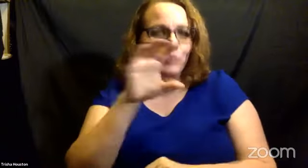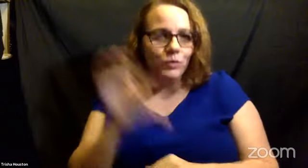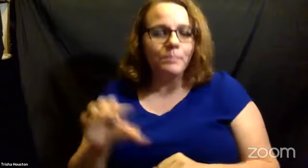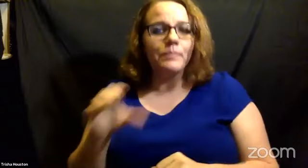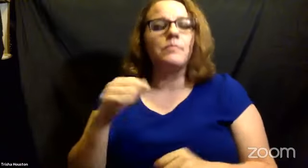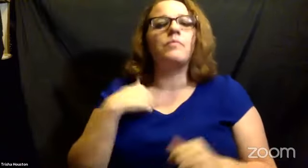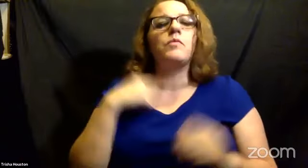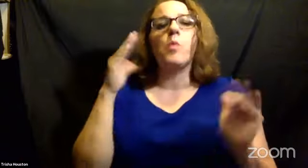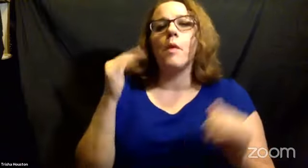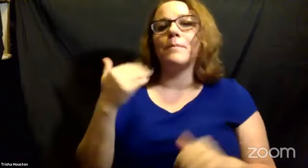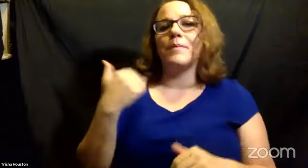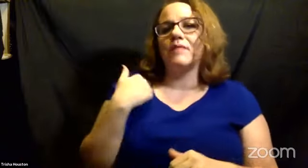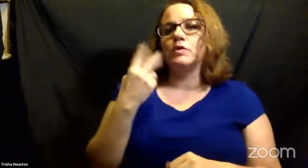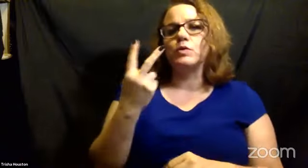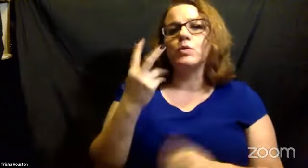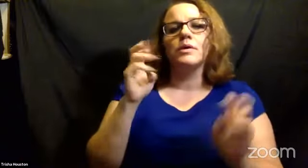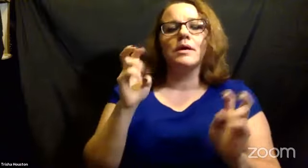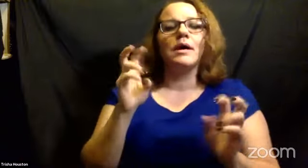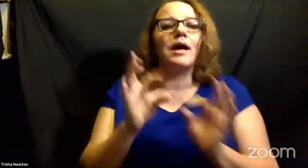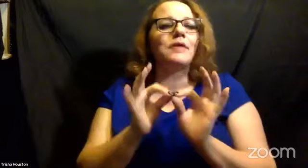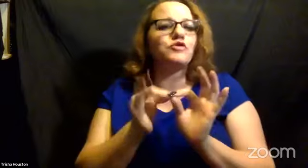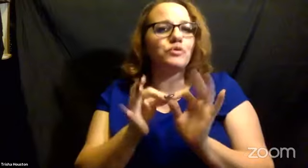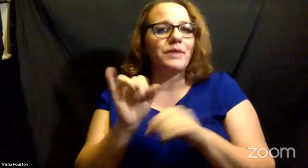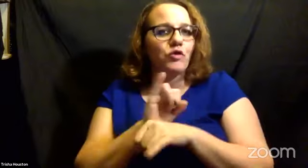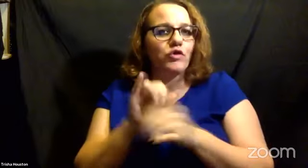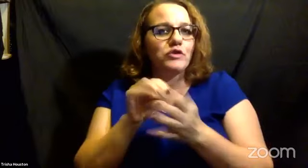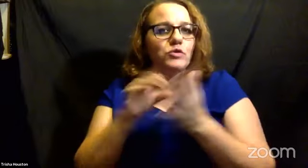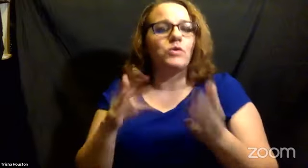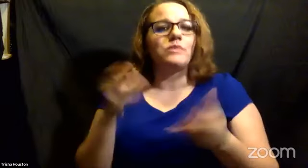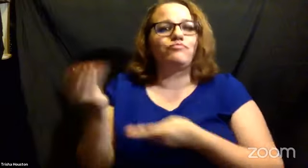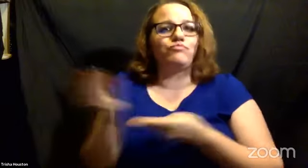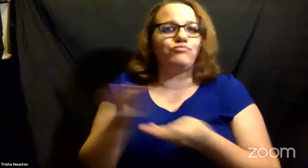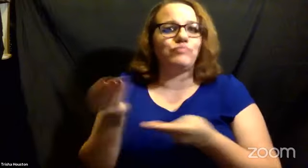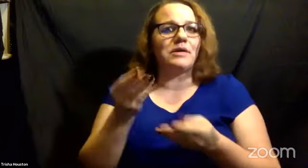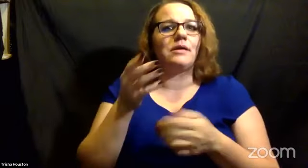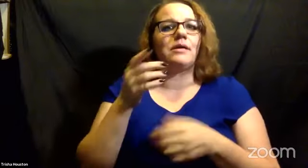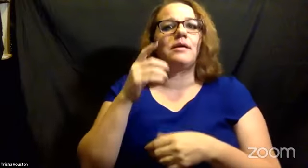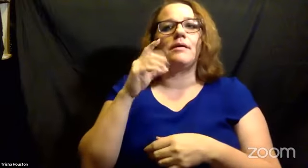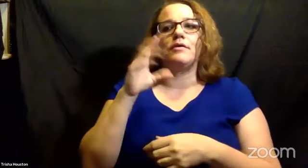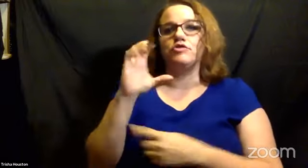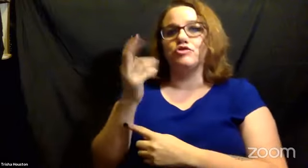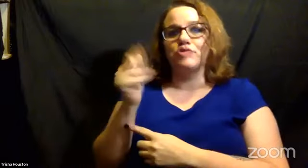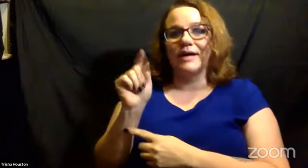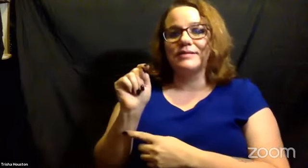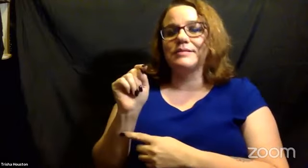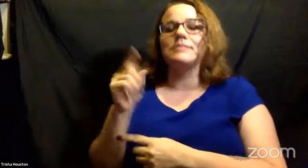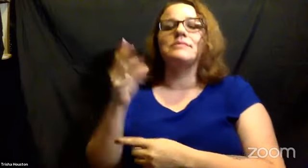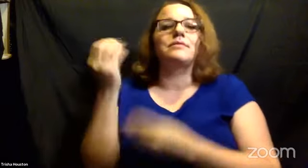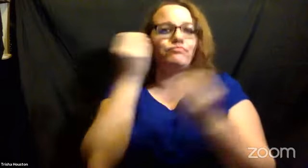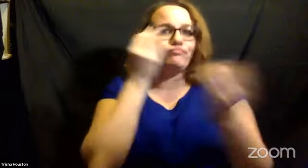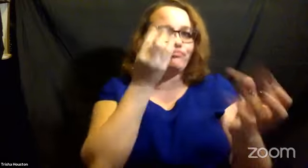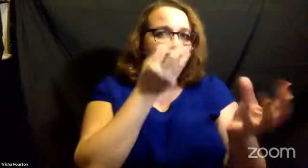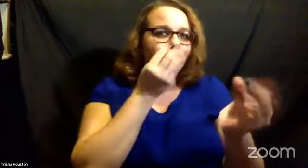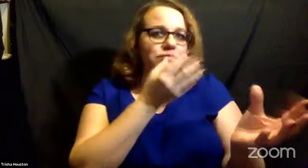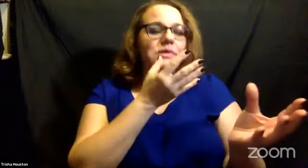board meeting, if that is also on Zoom, we will have 2 interpreting intern students with us as well,